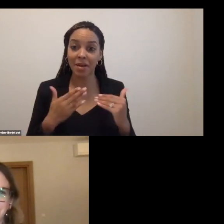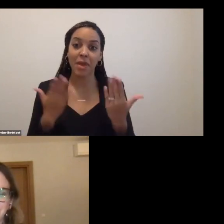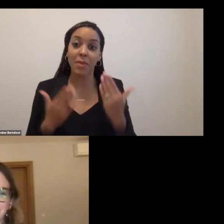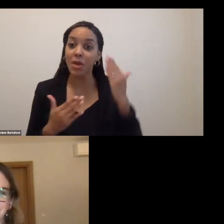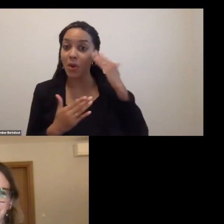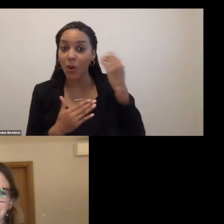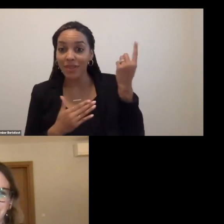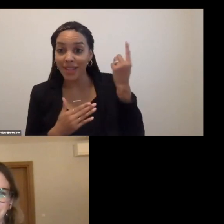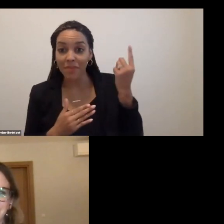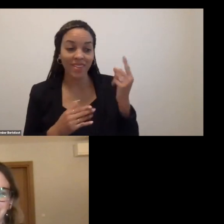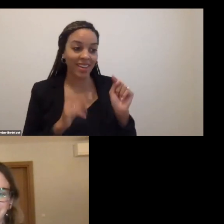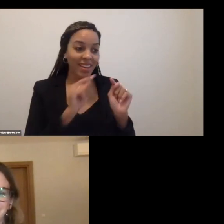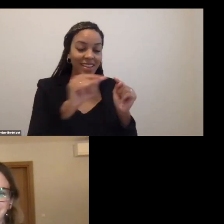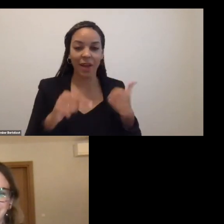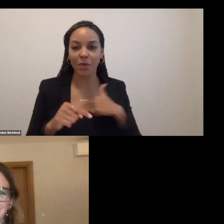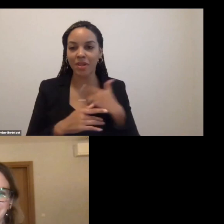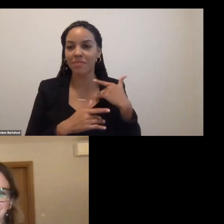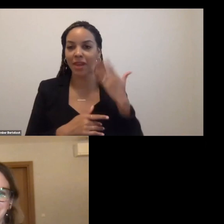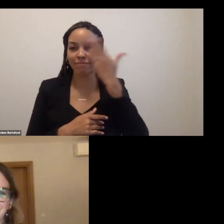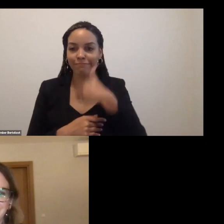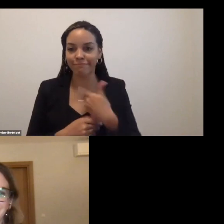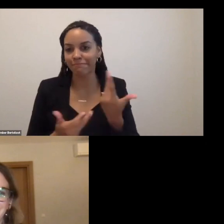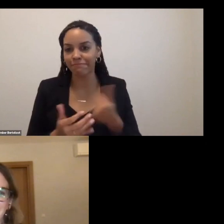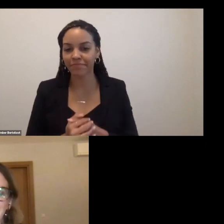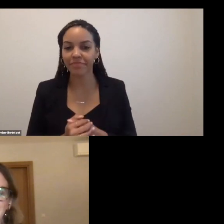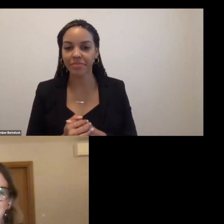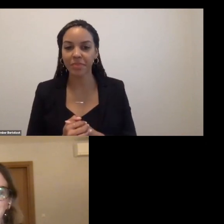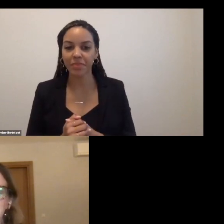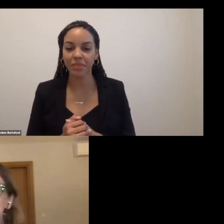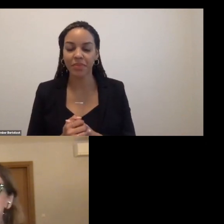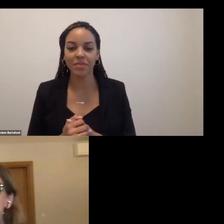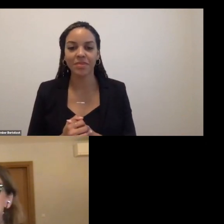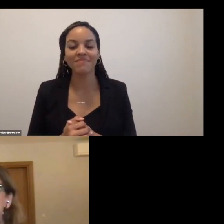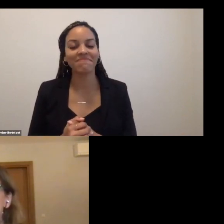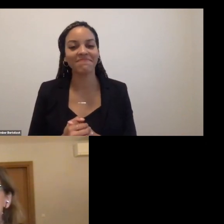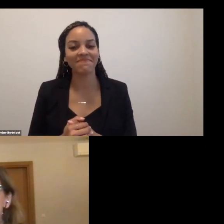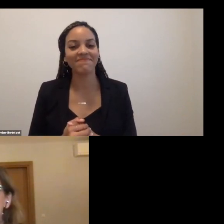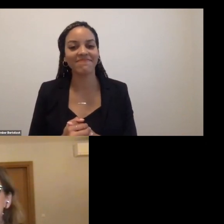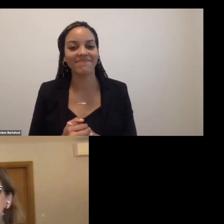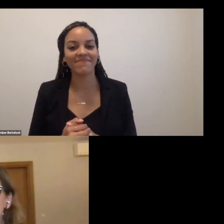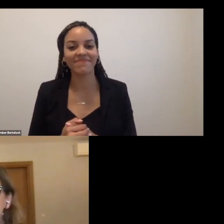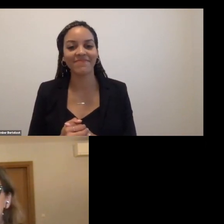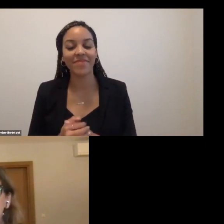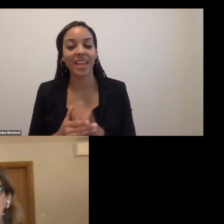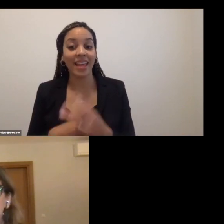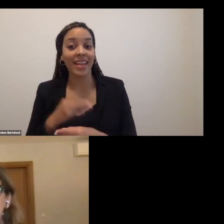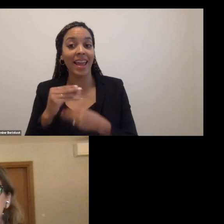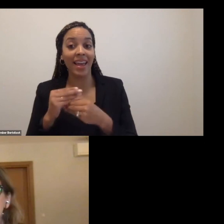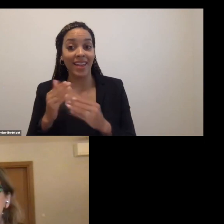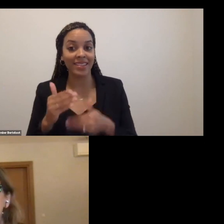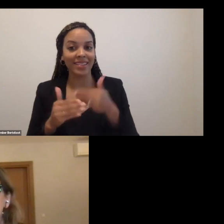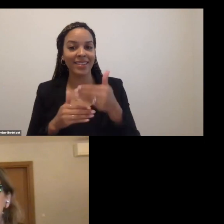which is not can. And to add to that, our next